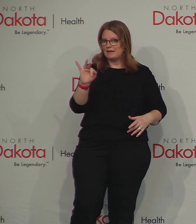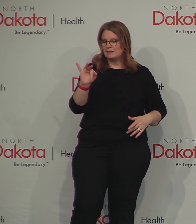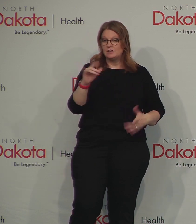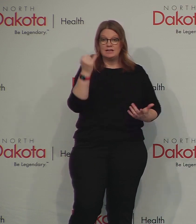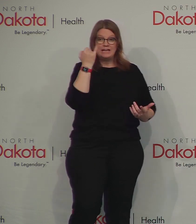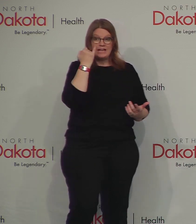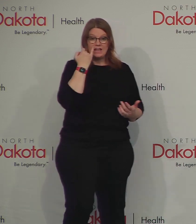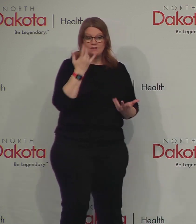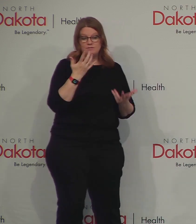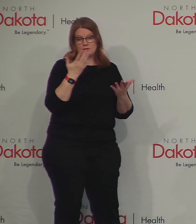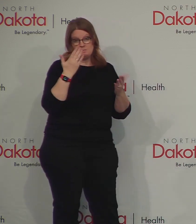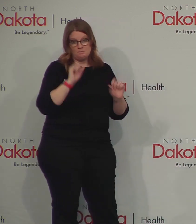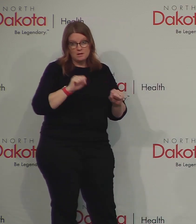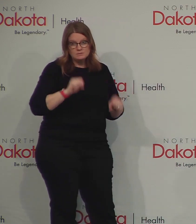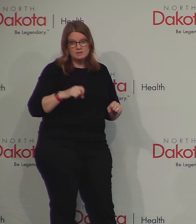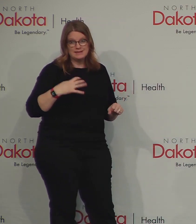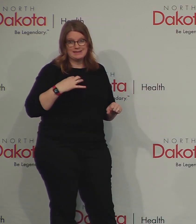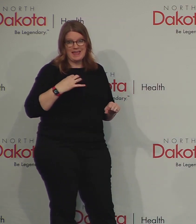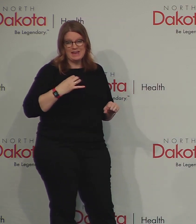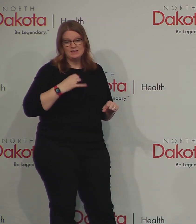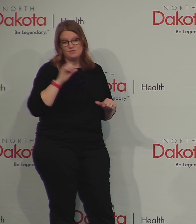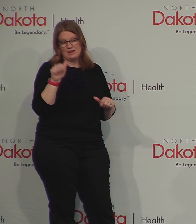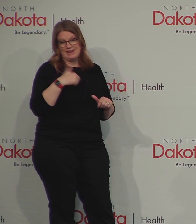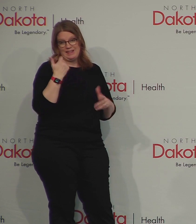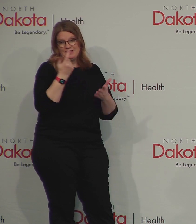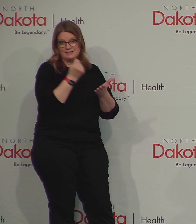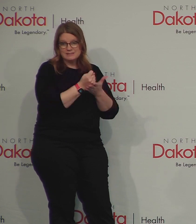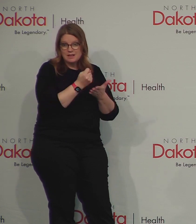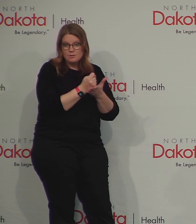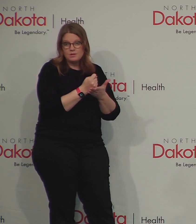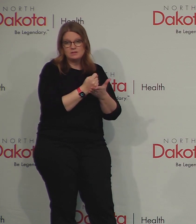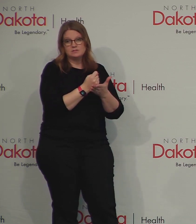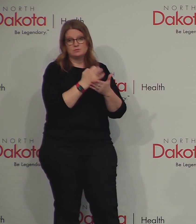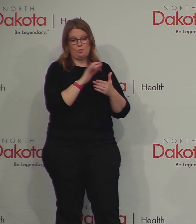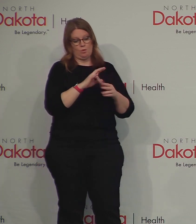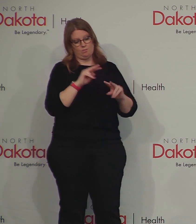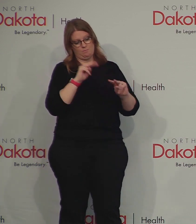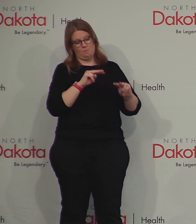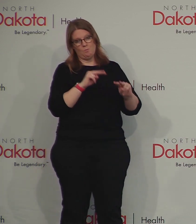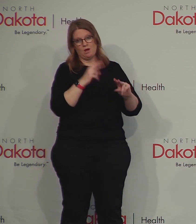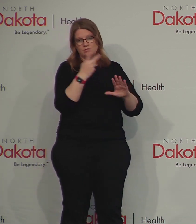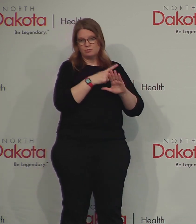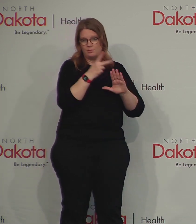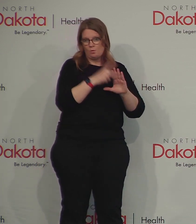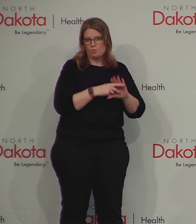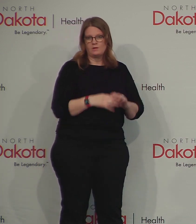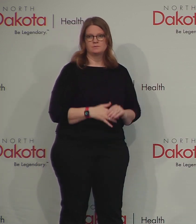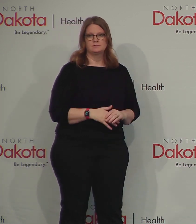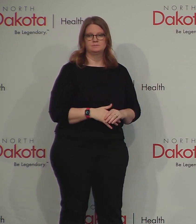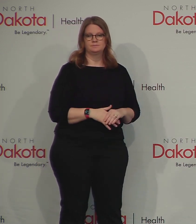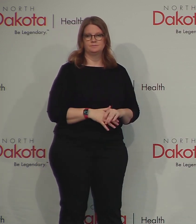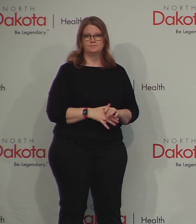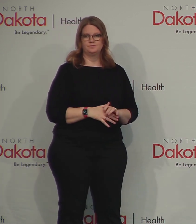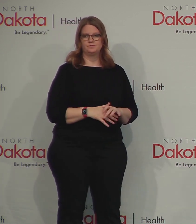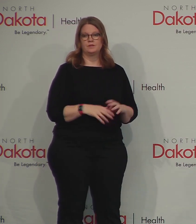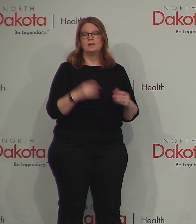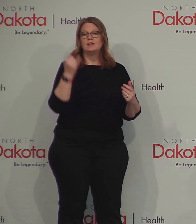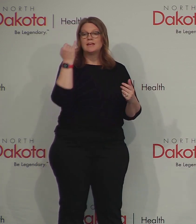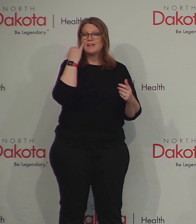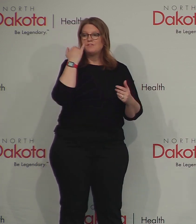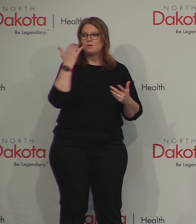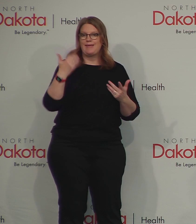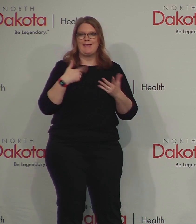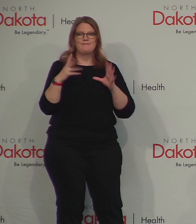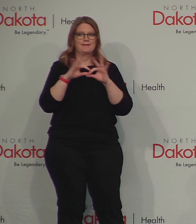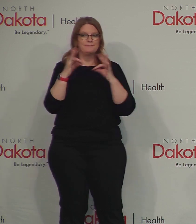whether they might be candidates for any of these therapies or monitoring programs that we discussed. If you have a